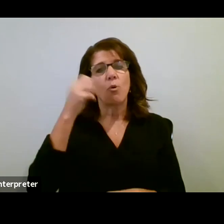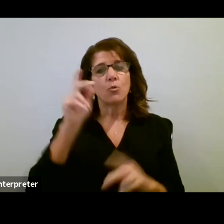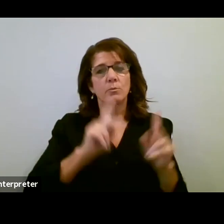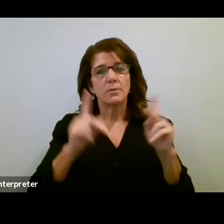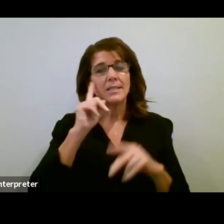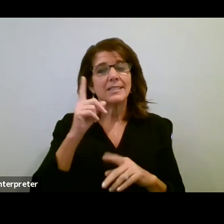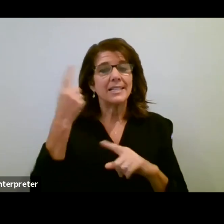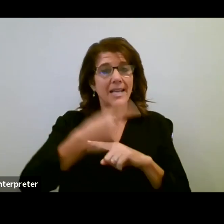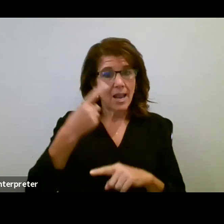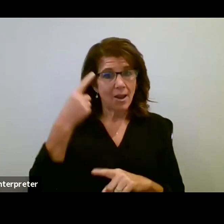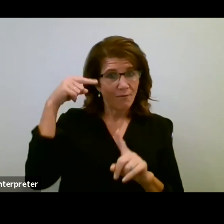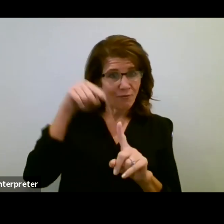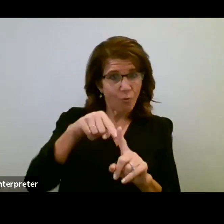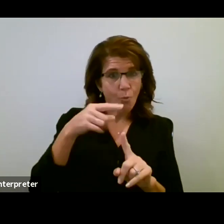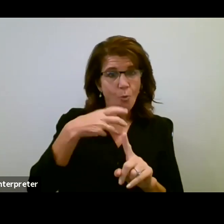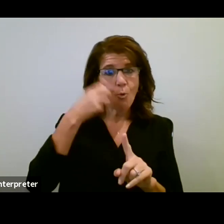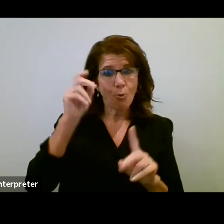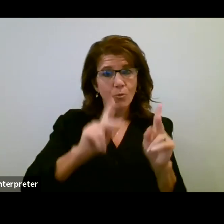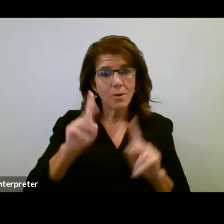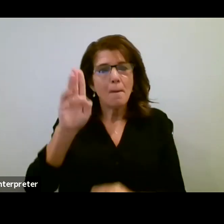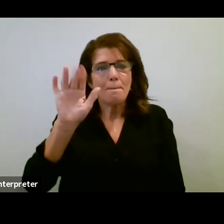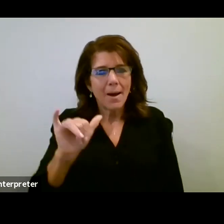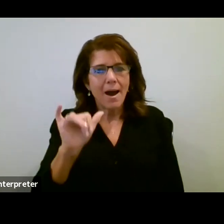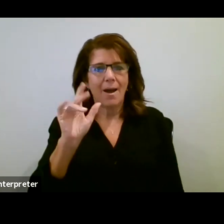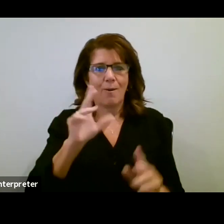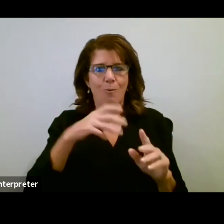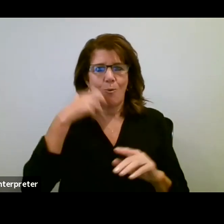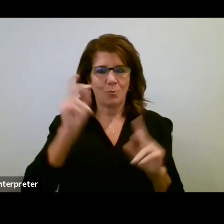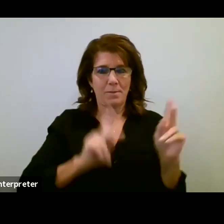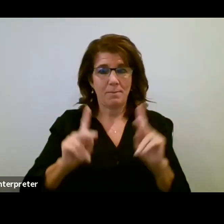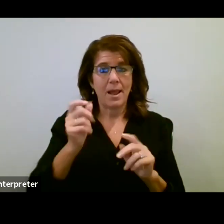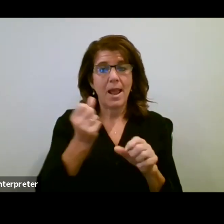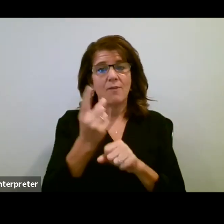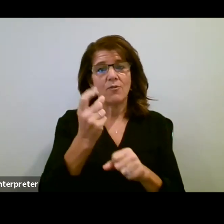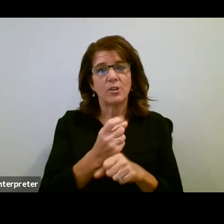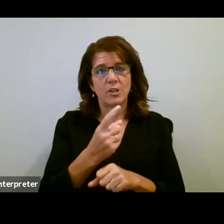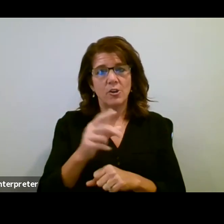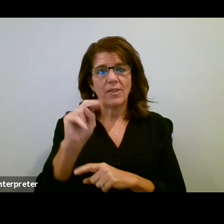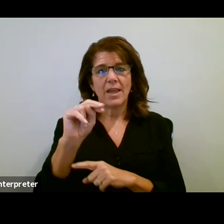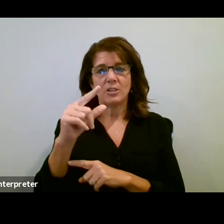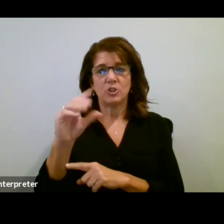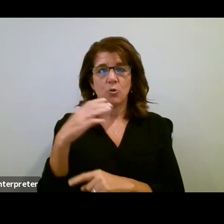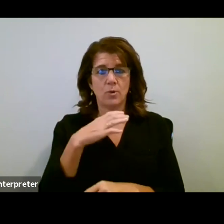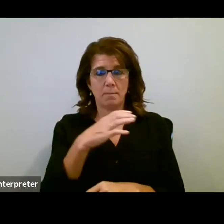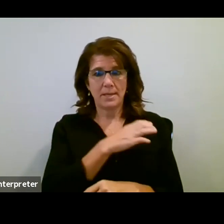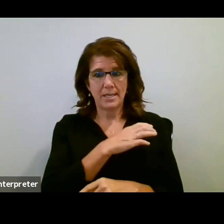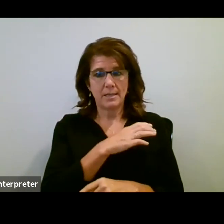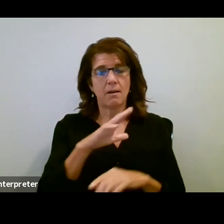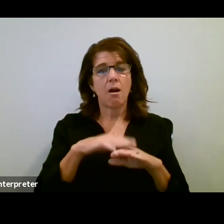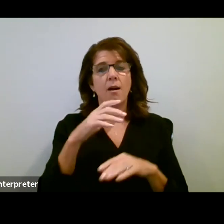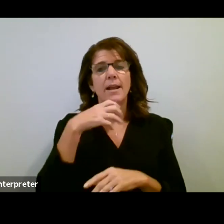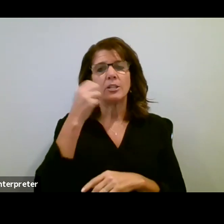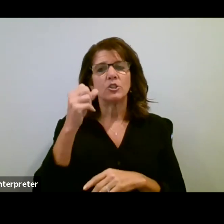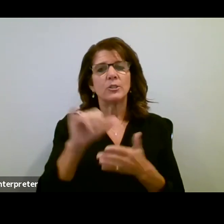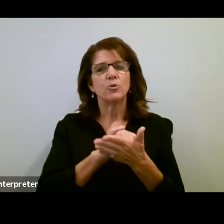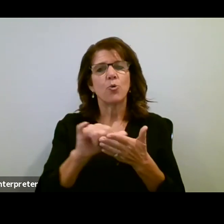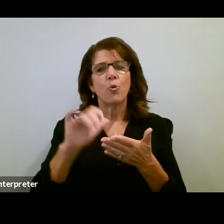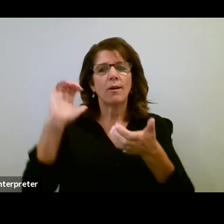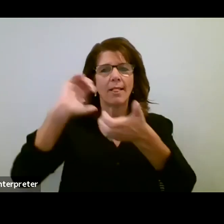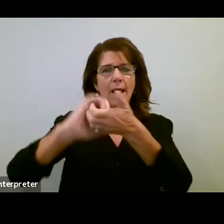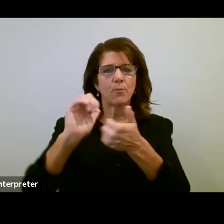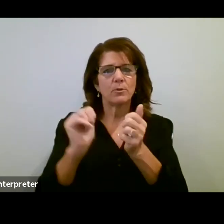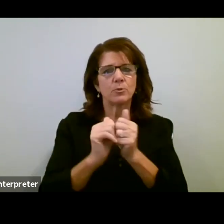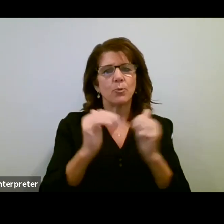for older persons by older persons. And each year, the NGO Committee on Aging in New York collaborates with